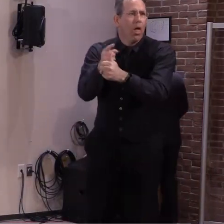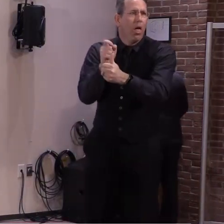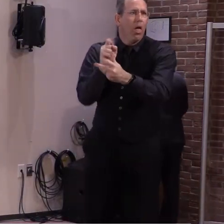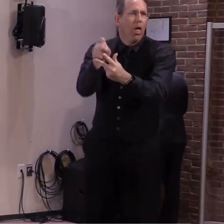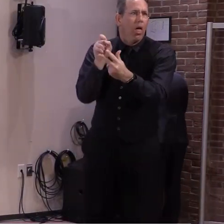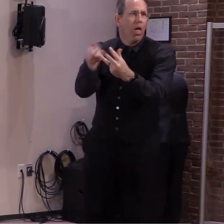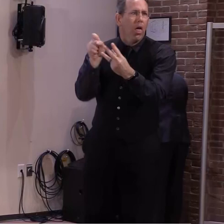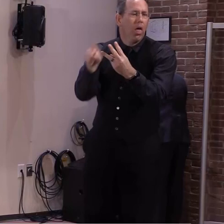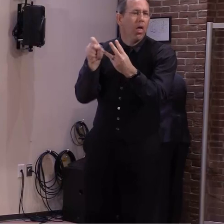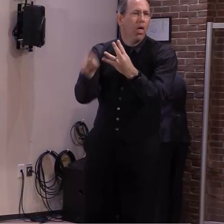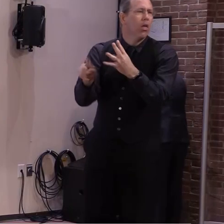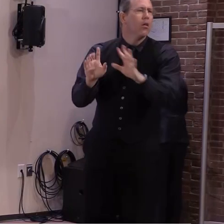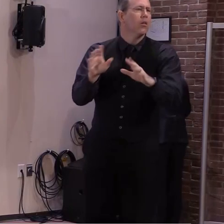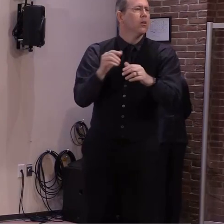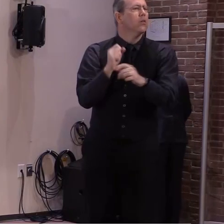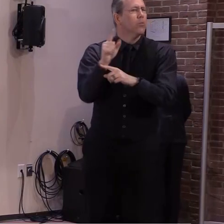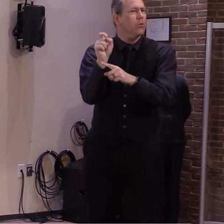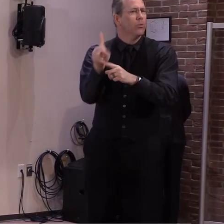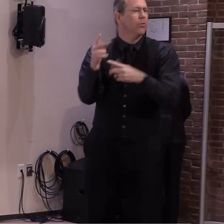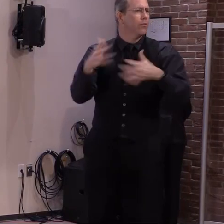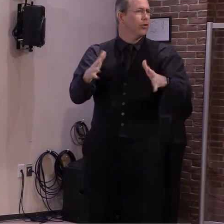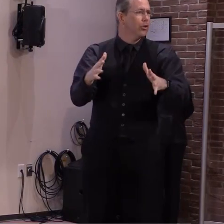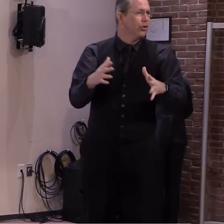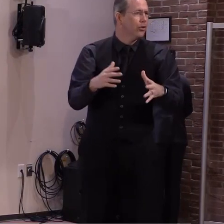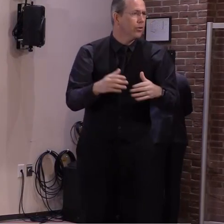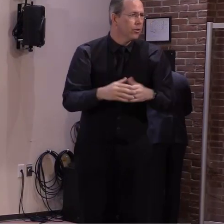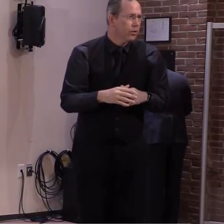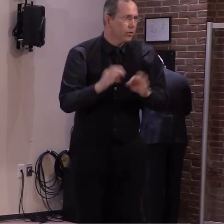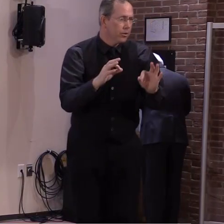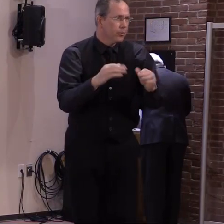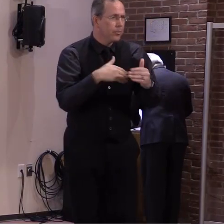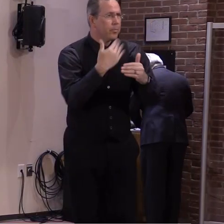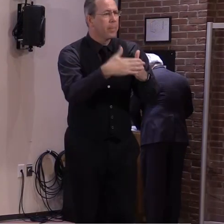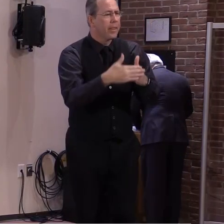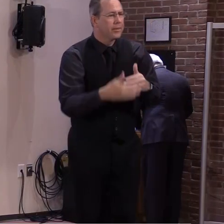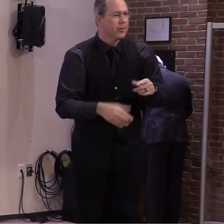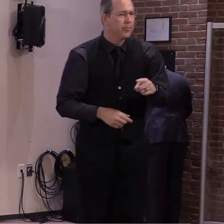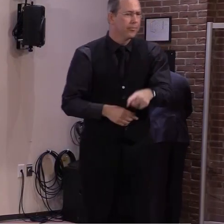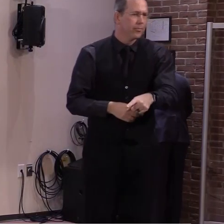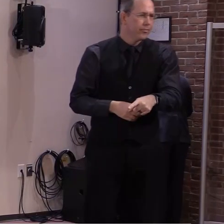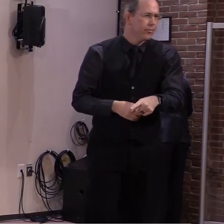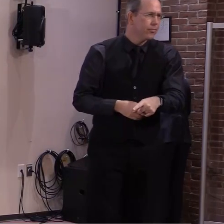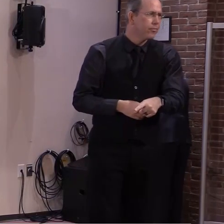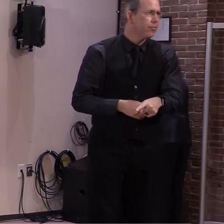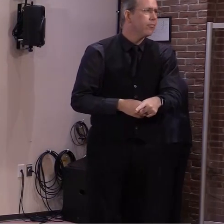shortchanged as they have been the last few days. Mike Donahue, the Islander.